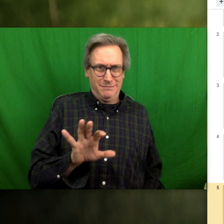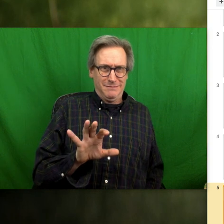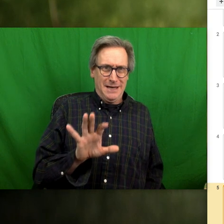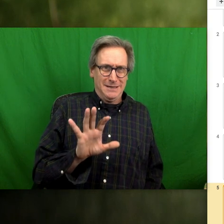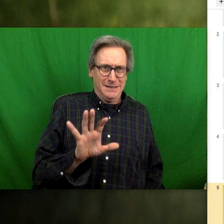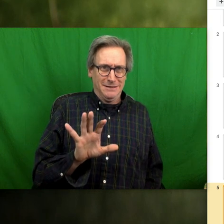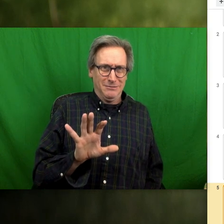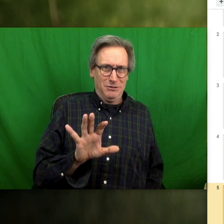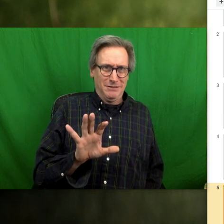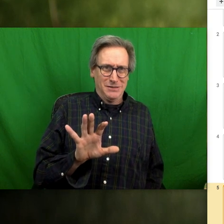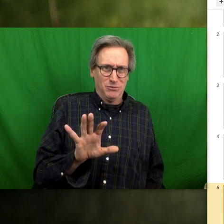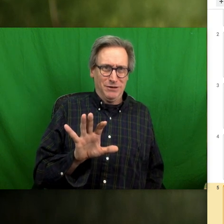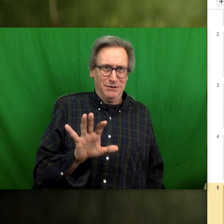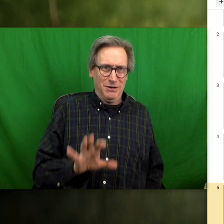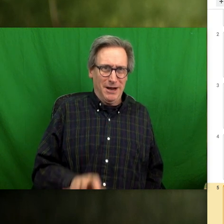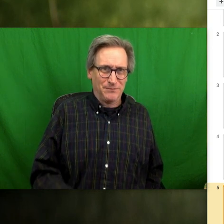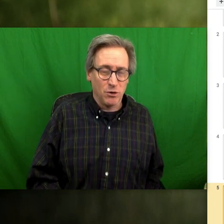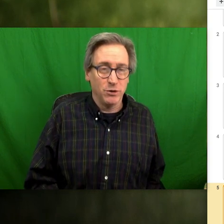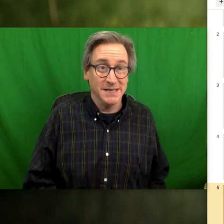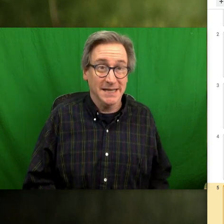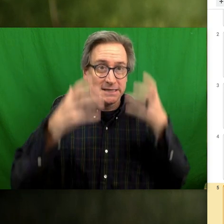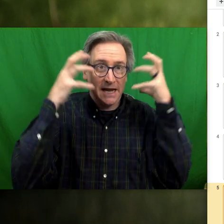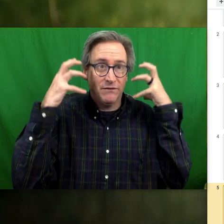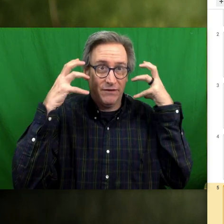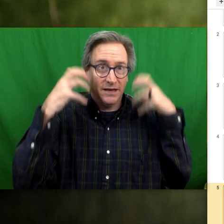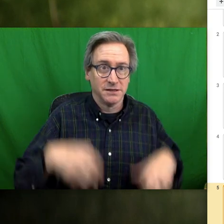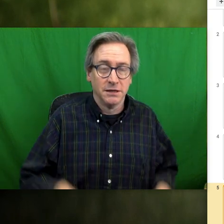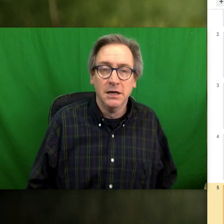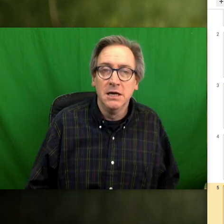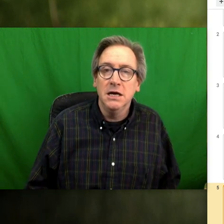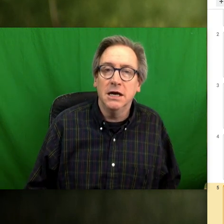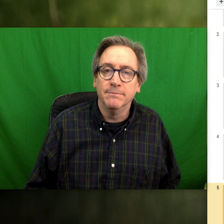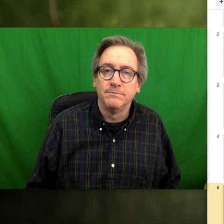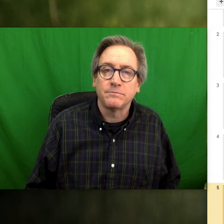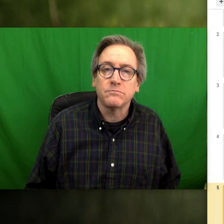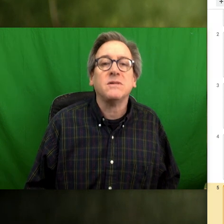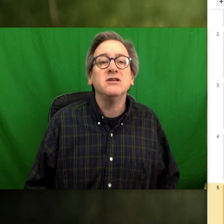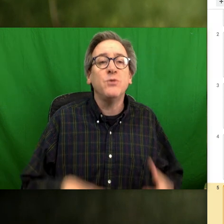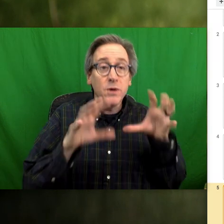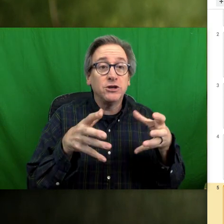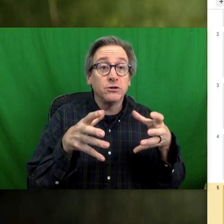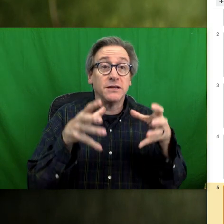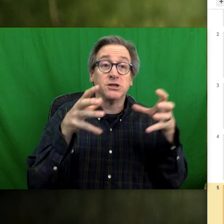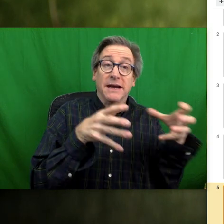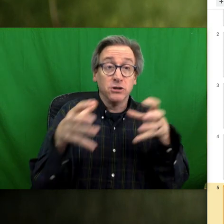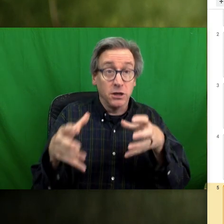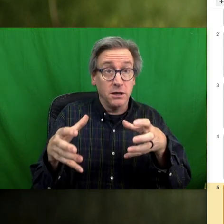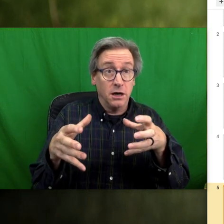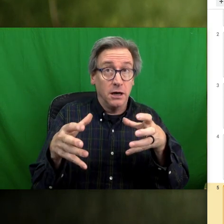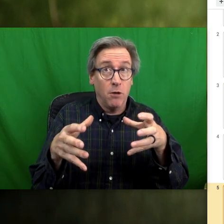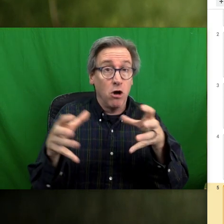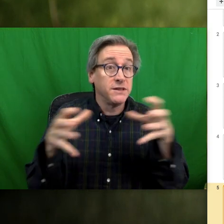like, that doesn't look, that's weird. Okay. Or you see the inside of a face. So we want to make sure that there's